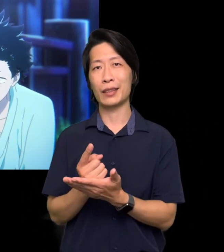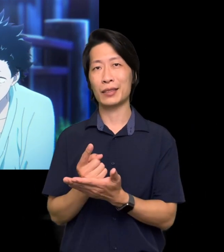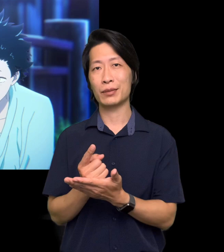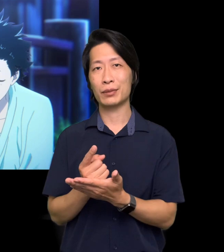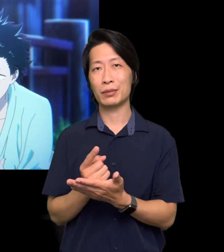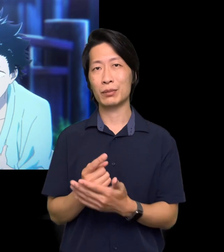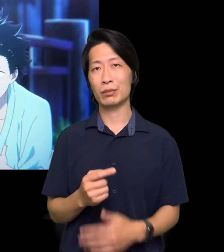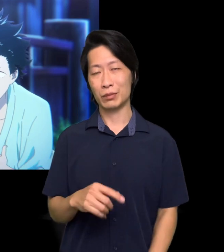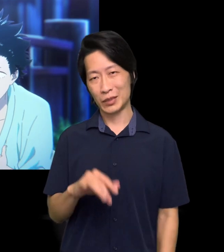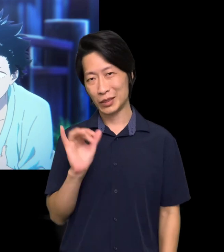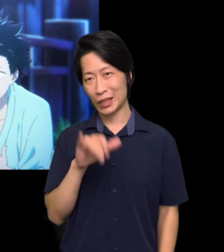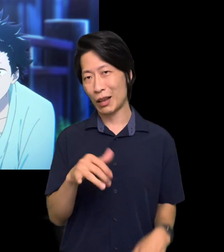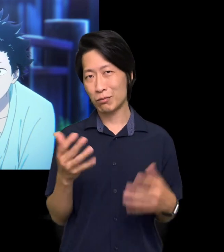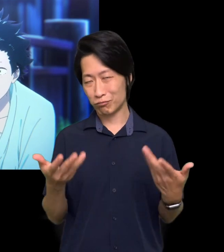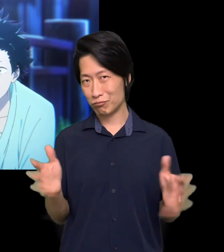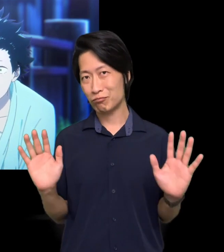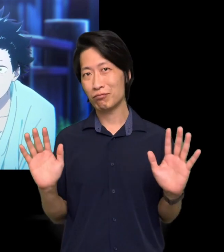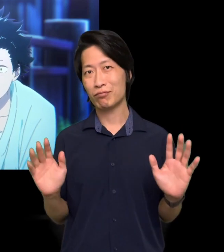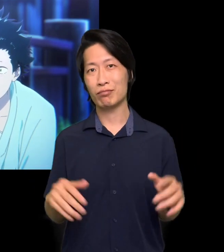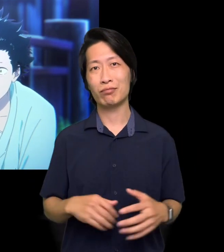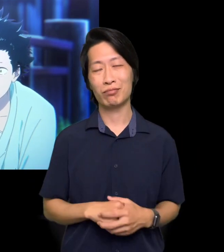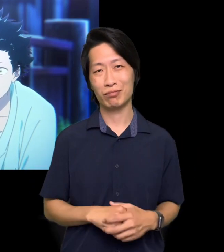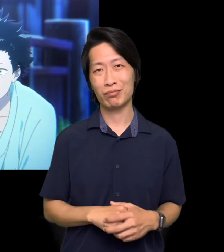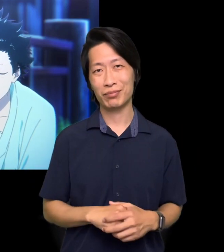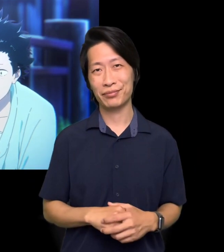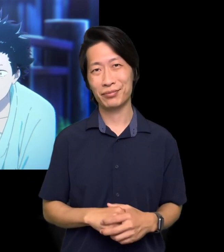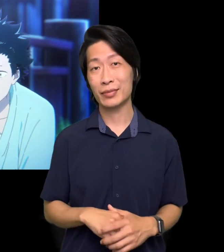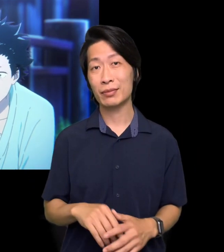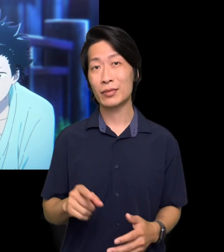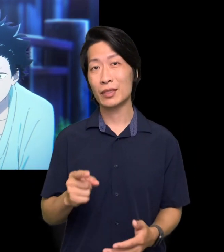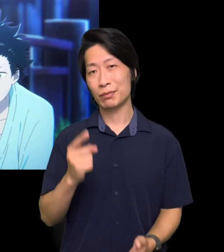Dake, that's all.